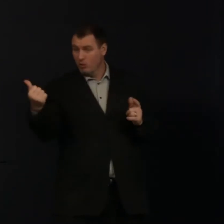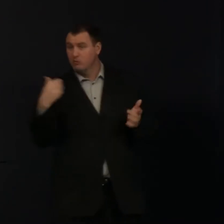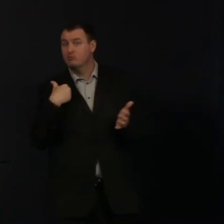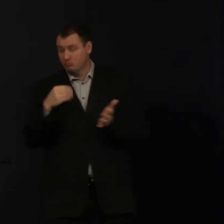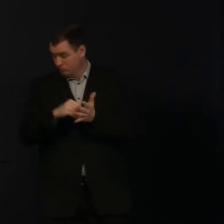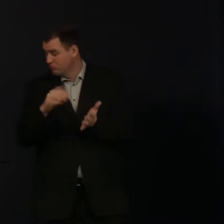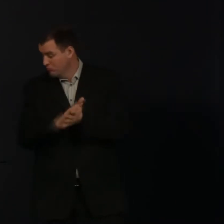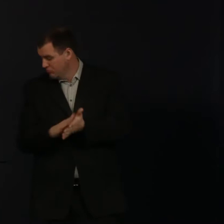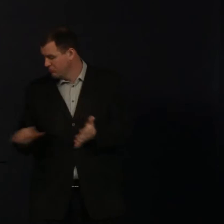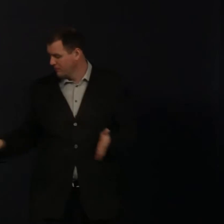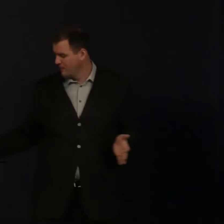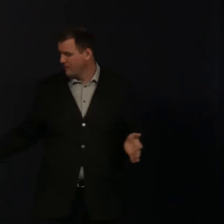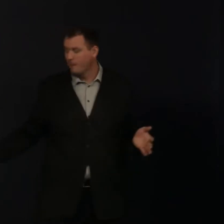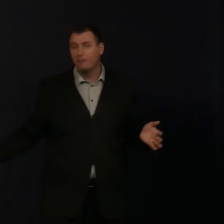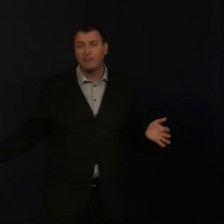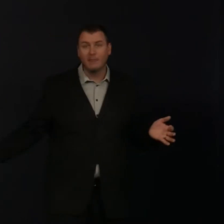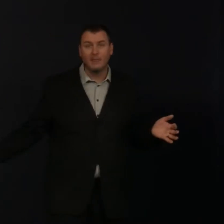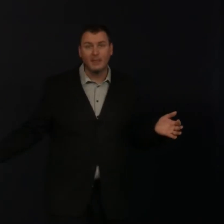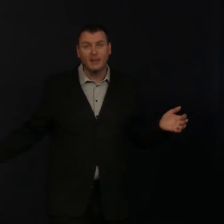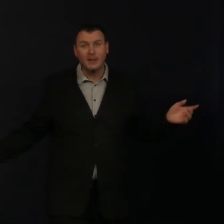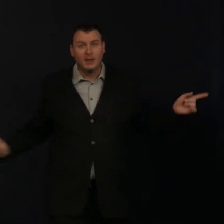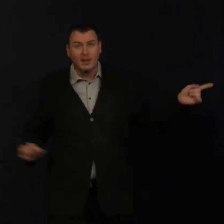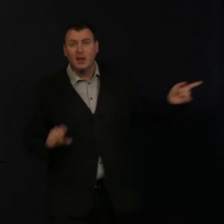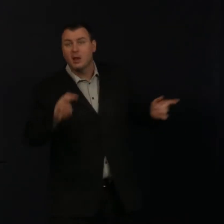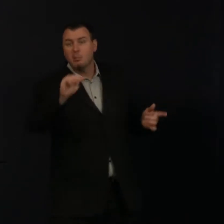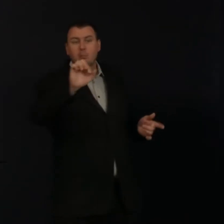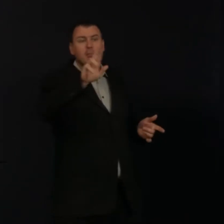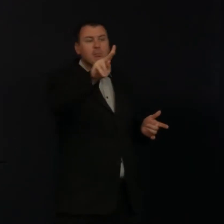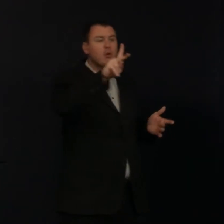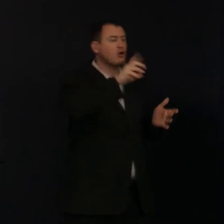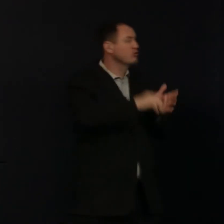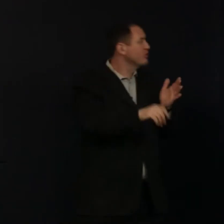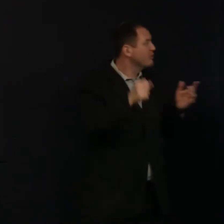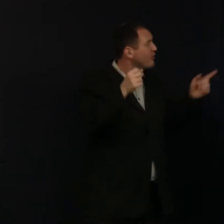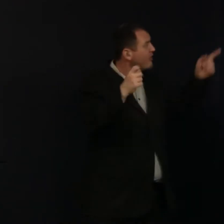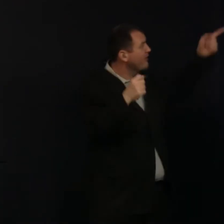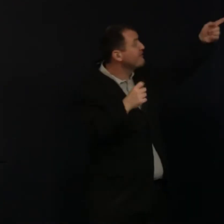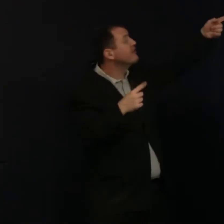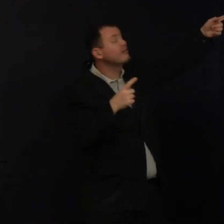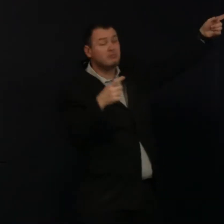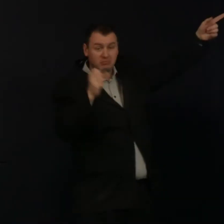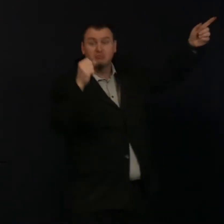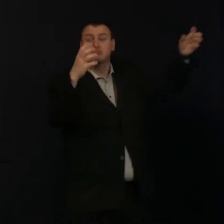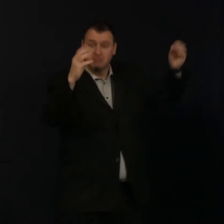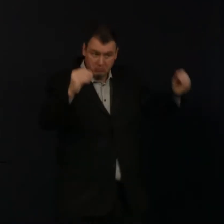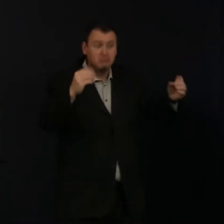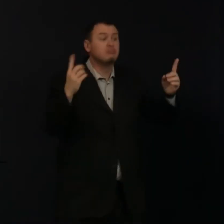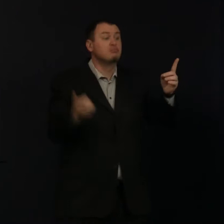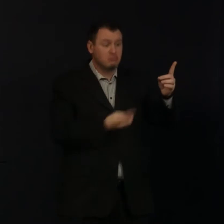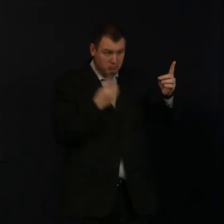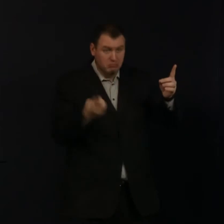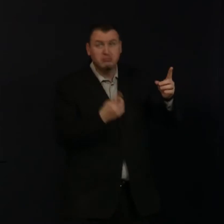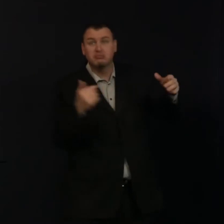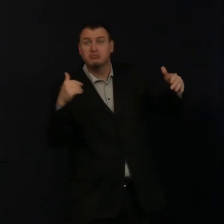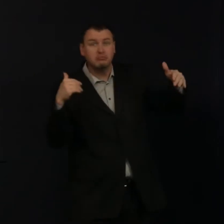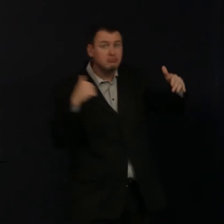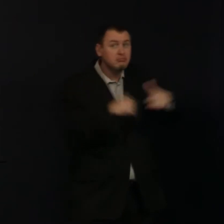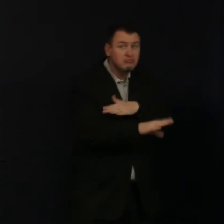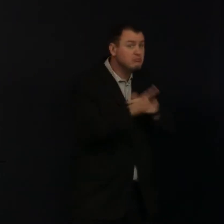You know, here, Matthew doesn't report it, but here in Mark it says, and so they